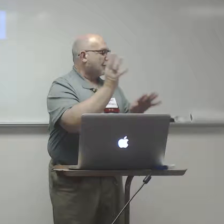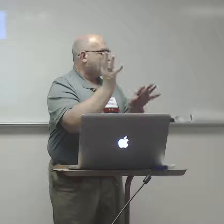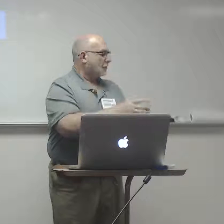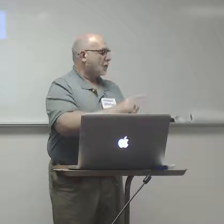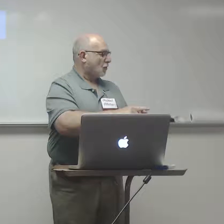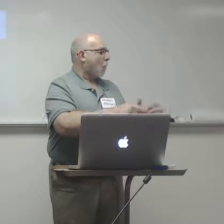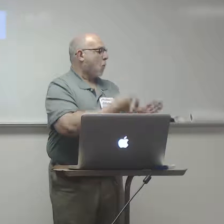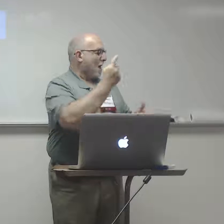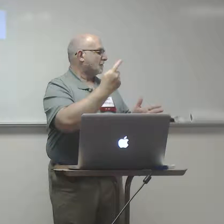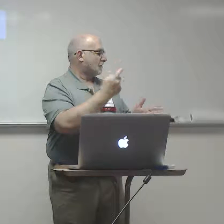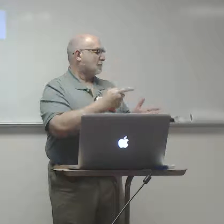two, one.